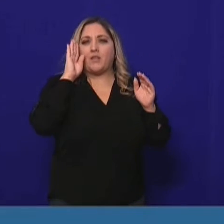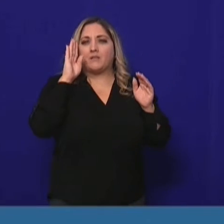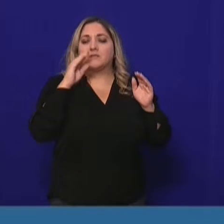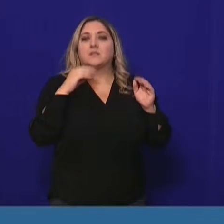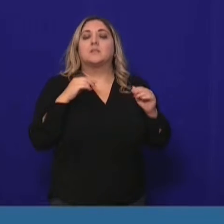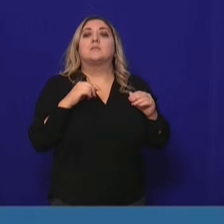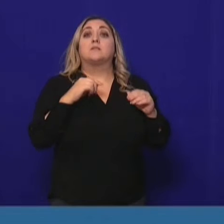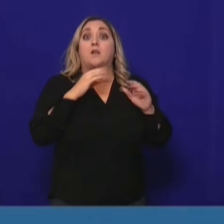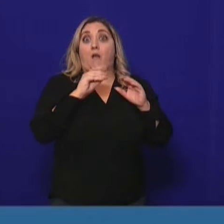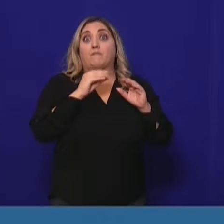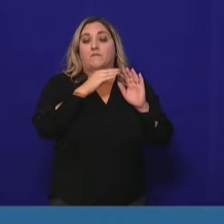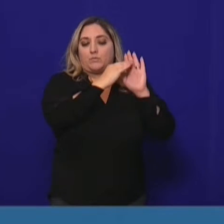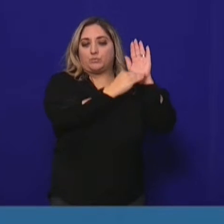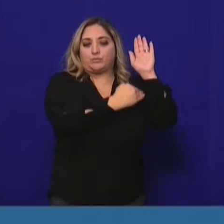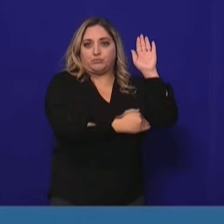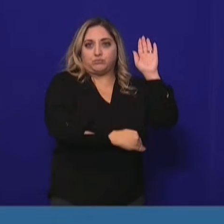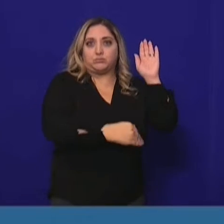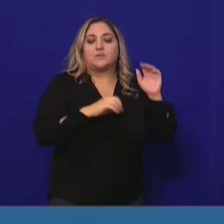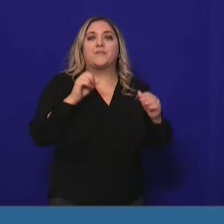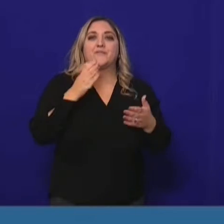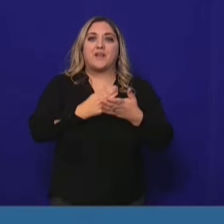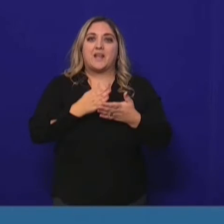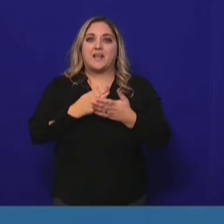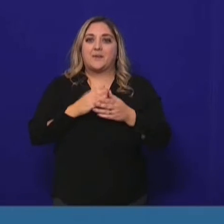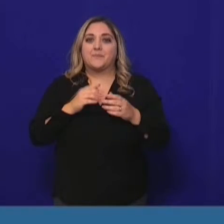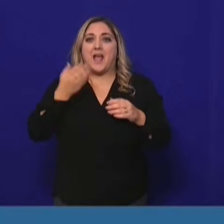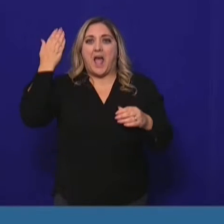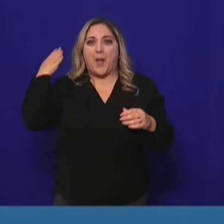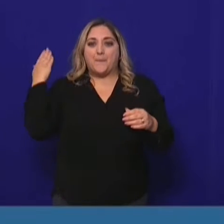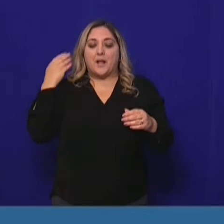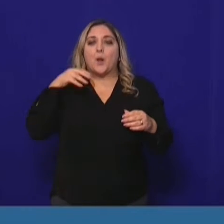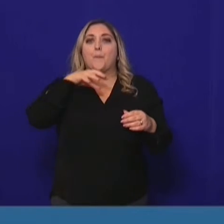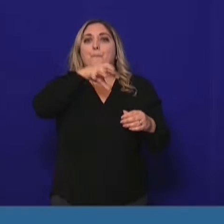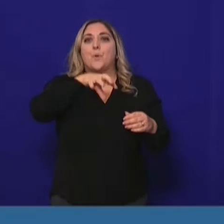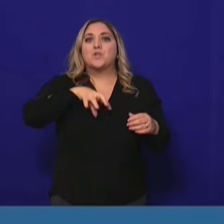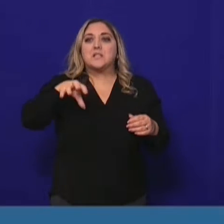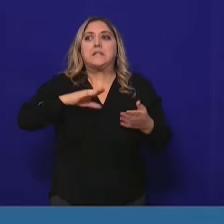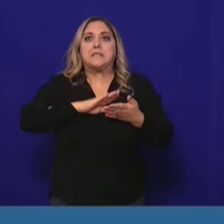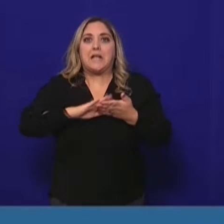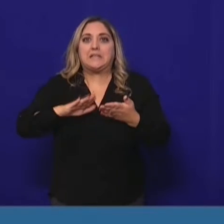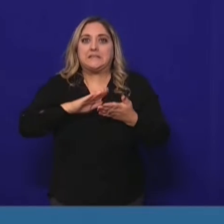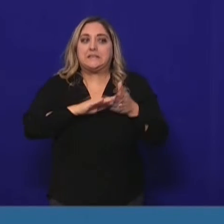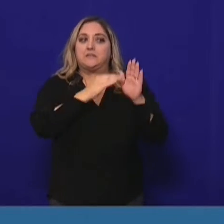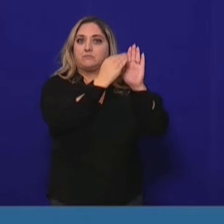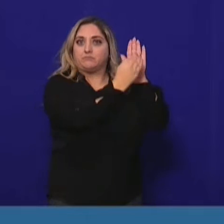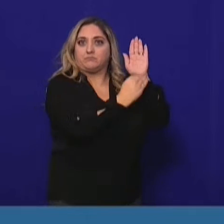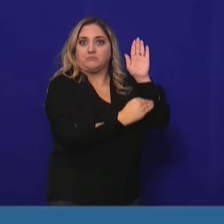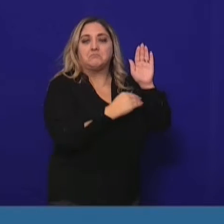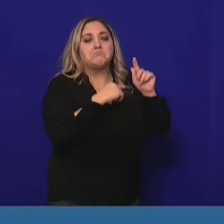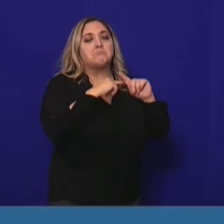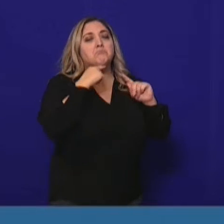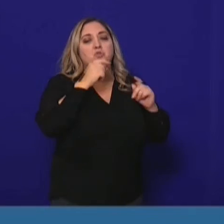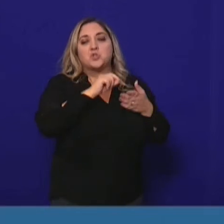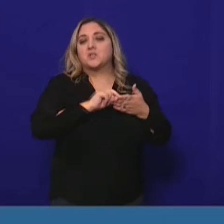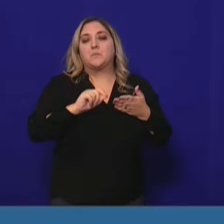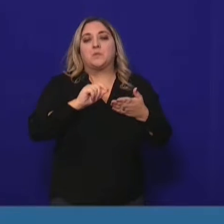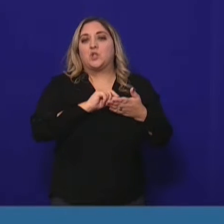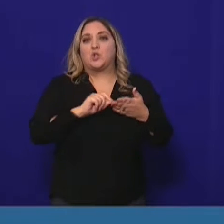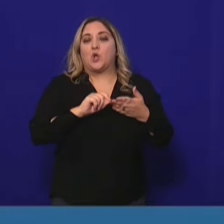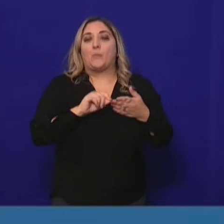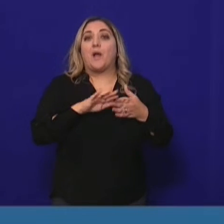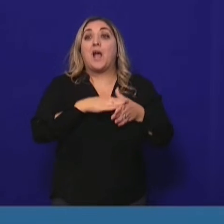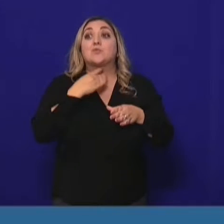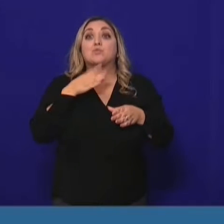kif qed tajjeb inti huma doppja. Aħna kellna diversi pajjiżi li kienu diġà qegħdin hemmhekk fl-amber list, ma konniex qegħdin insemmuhom għaliex dawn ma kienx